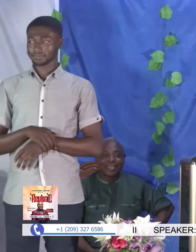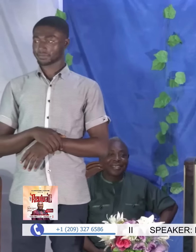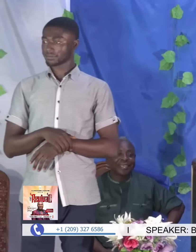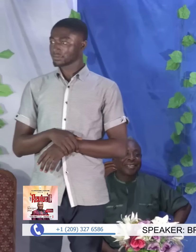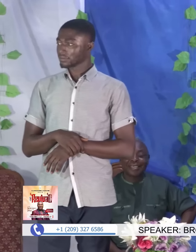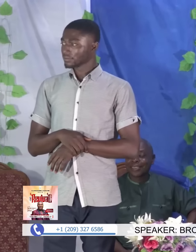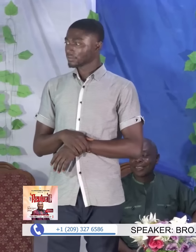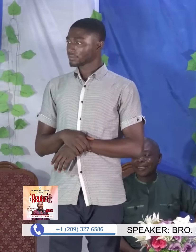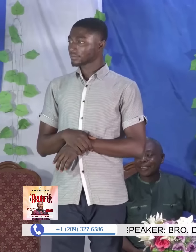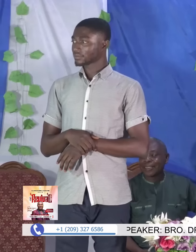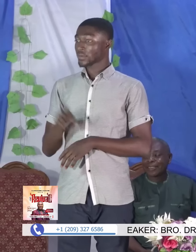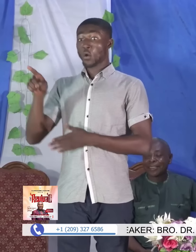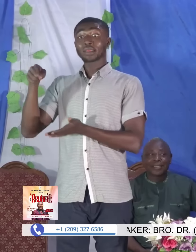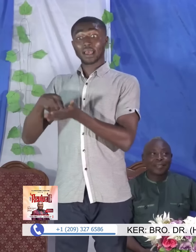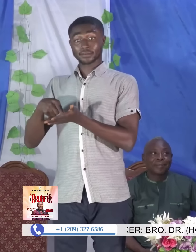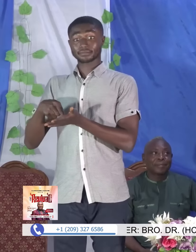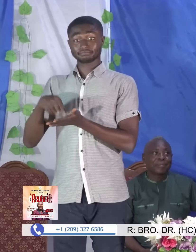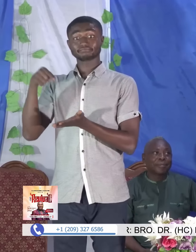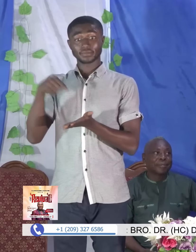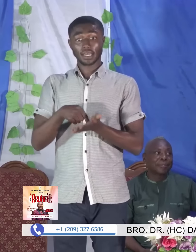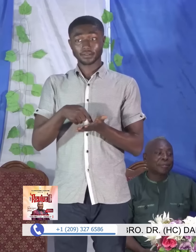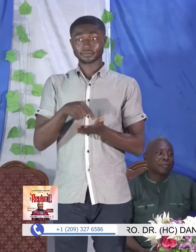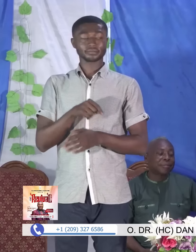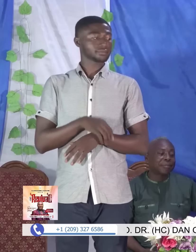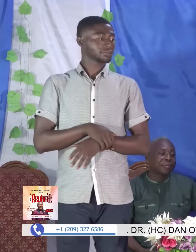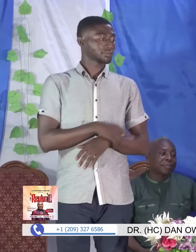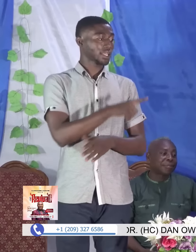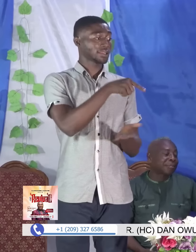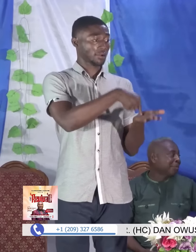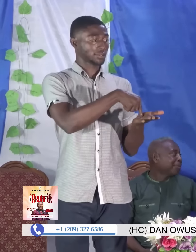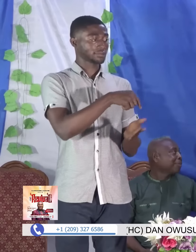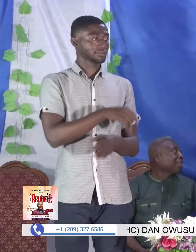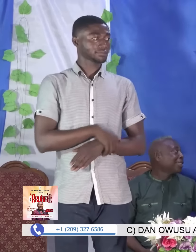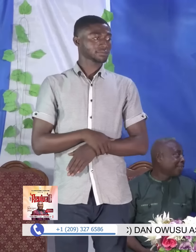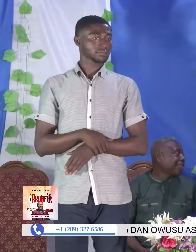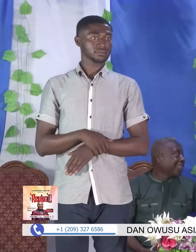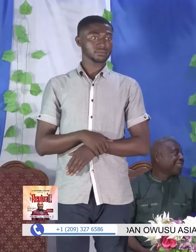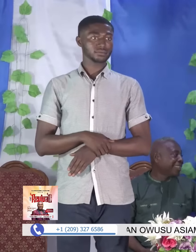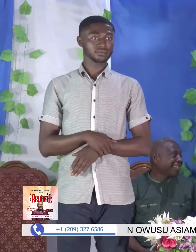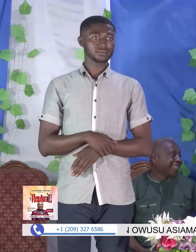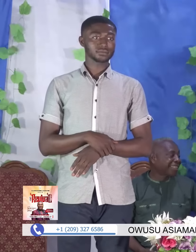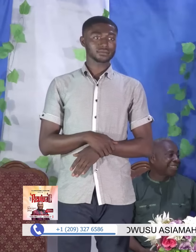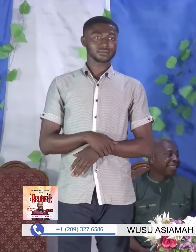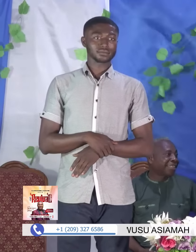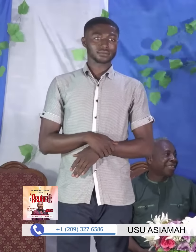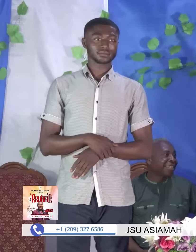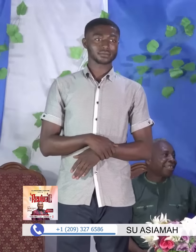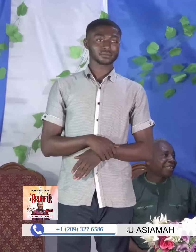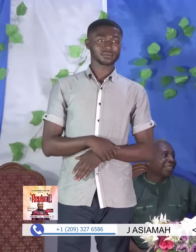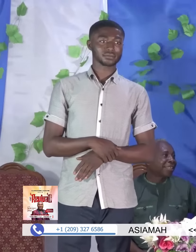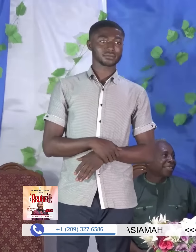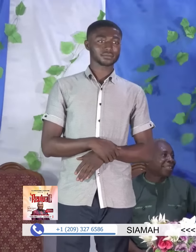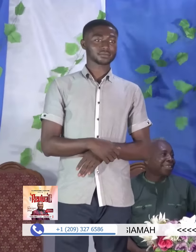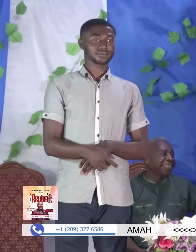Why be o? Obi acha 1000 da. Aja. 1000. Obi acha 1000 da. Mo amu aka mu tiwe da kese.